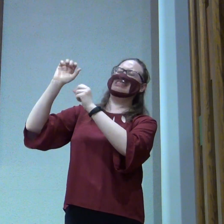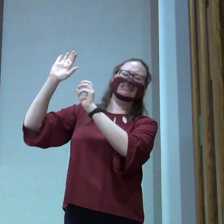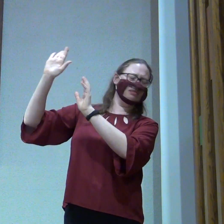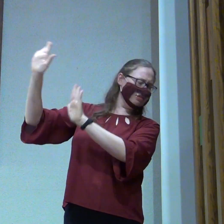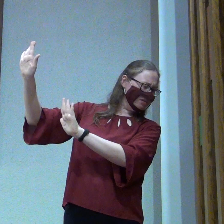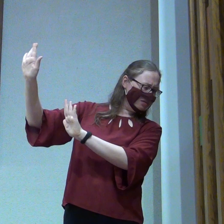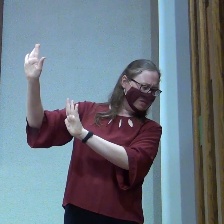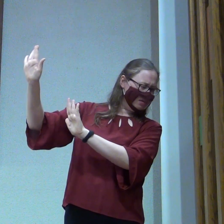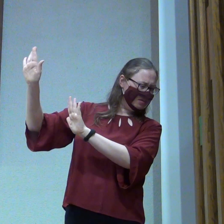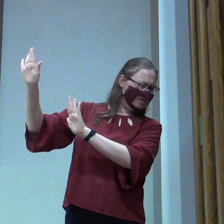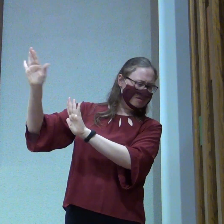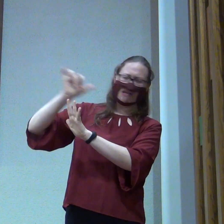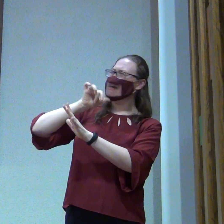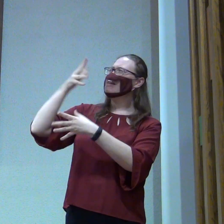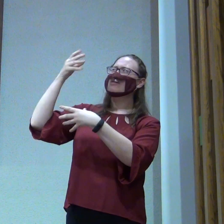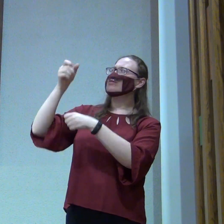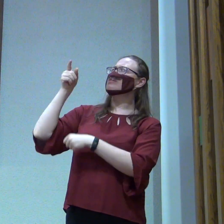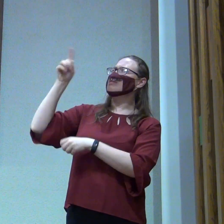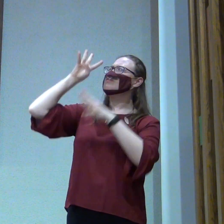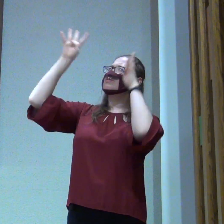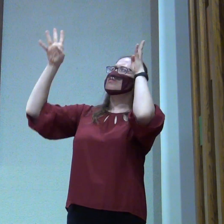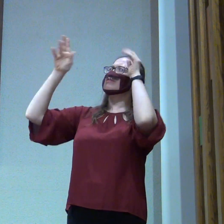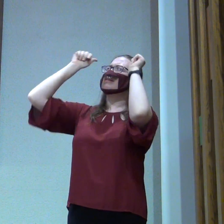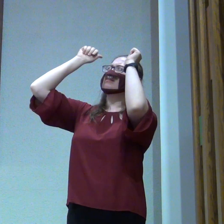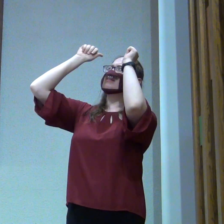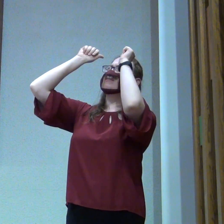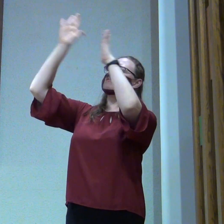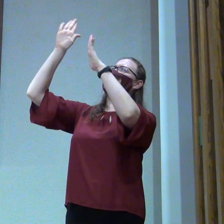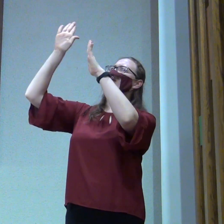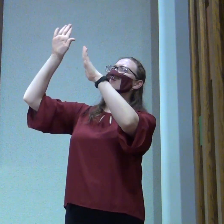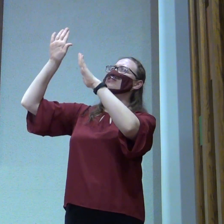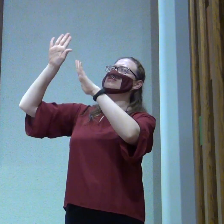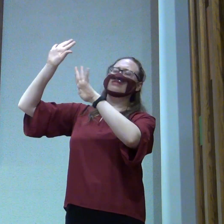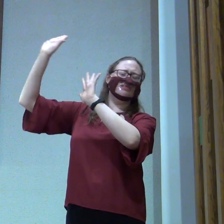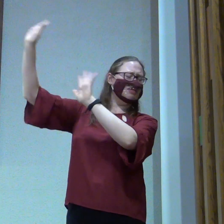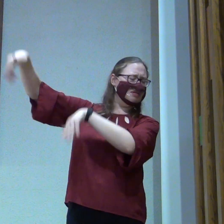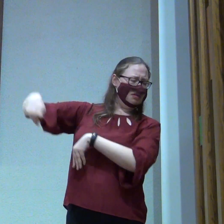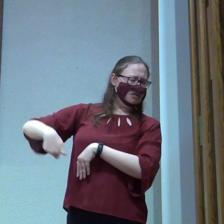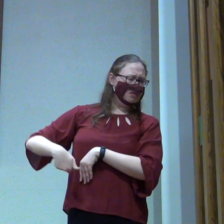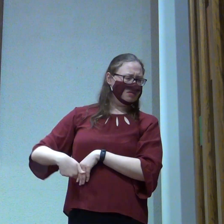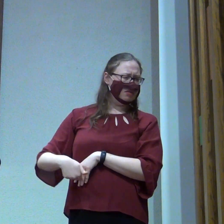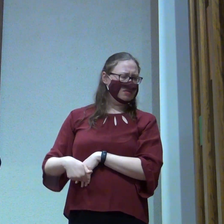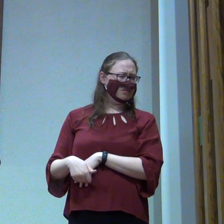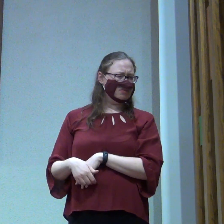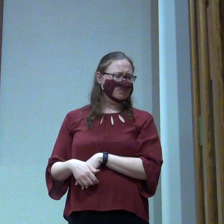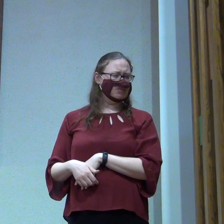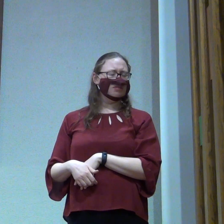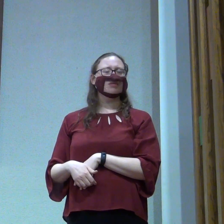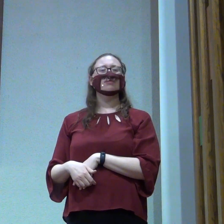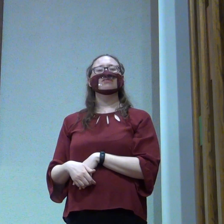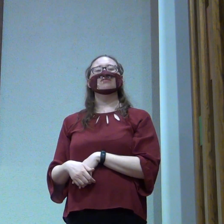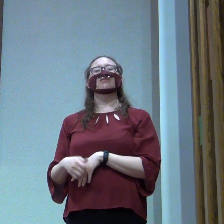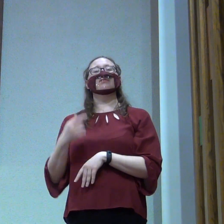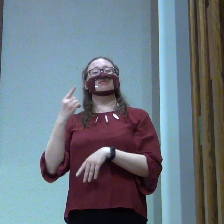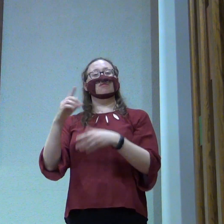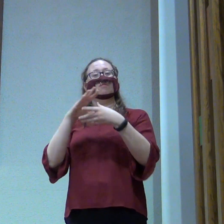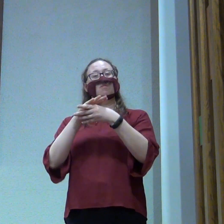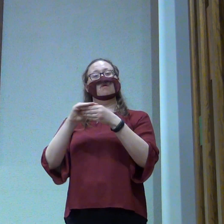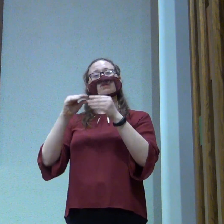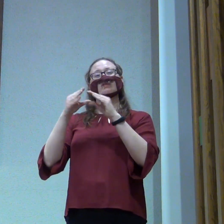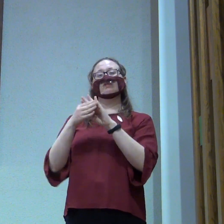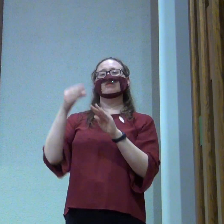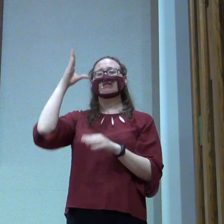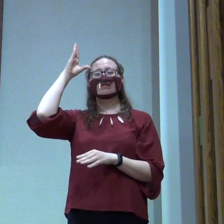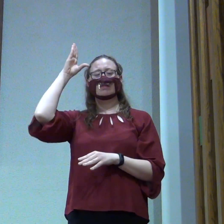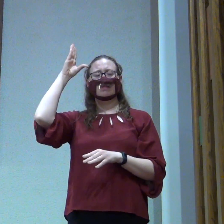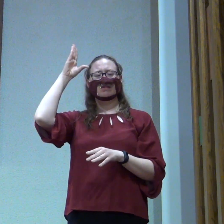in the creator, father of his childhood. In one tale, a boy is